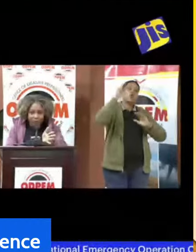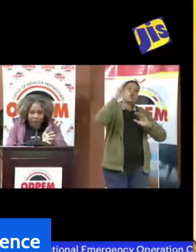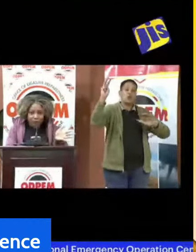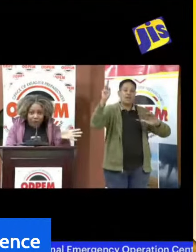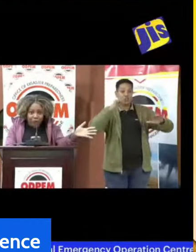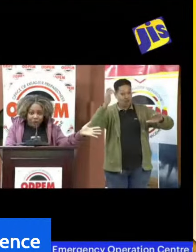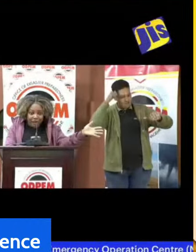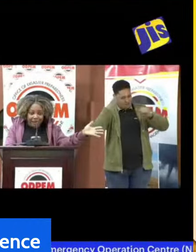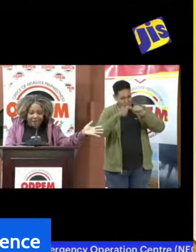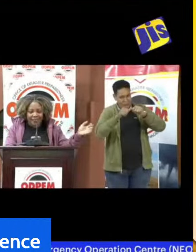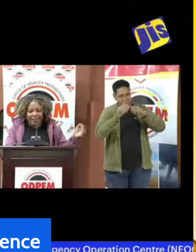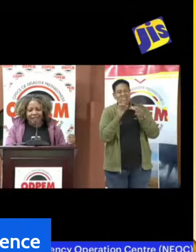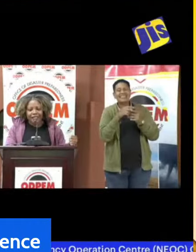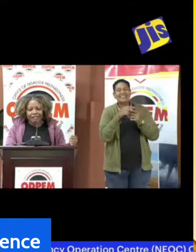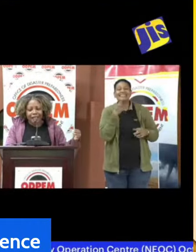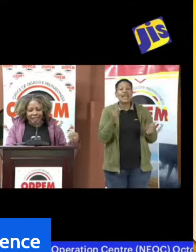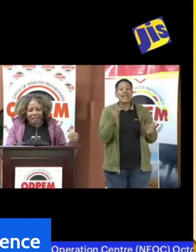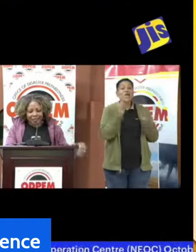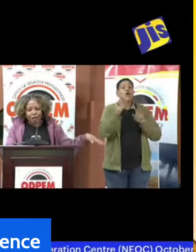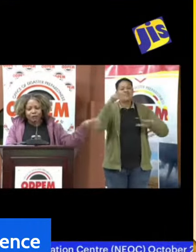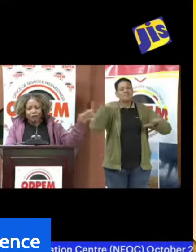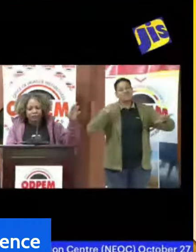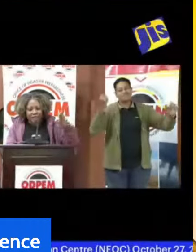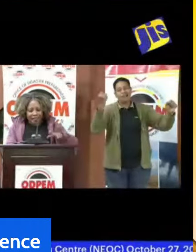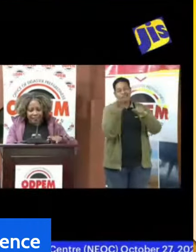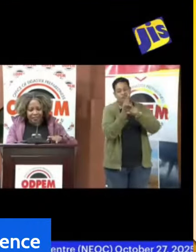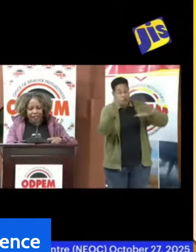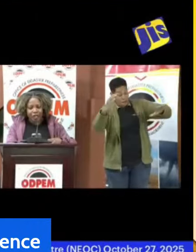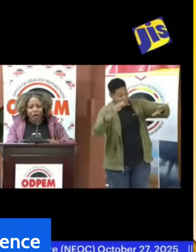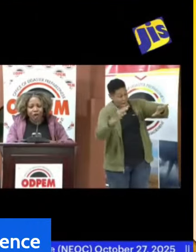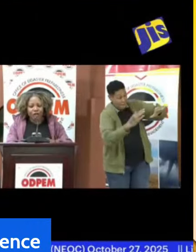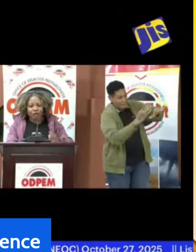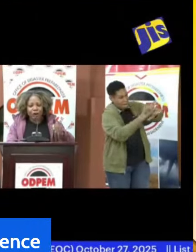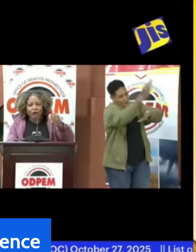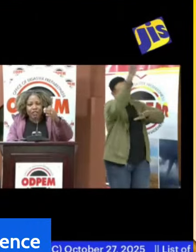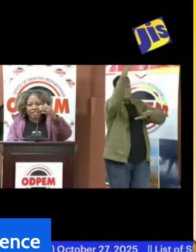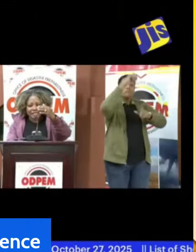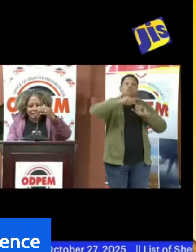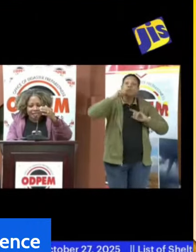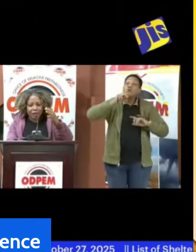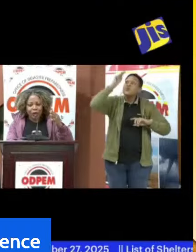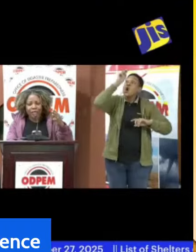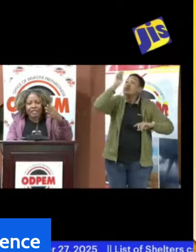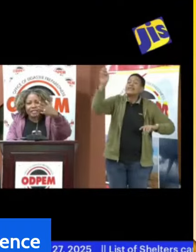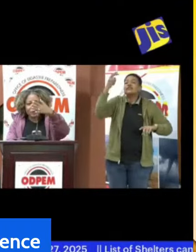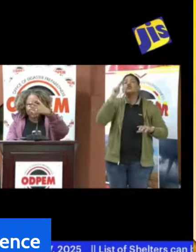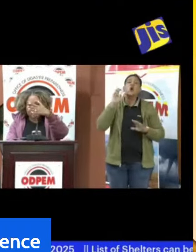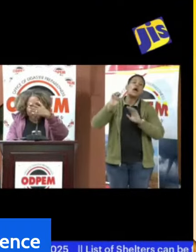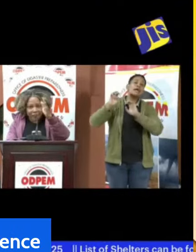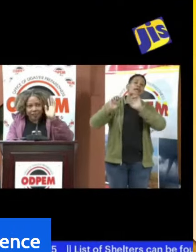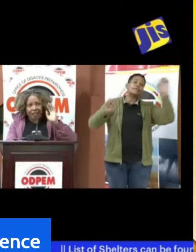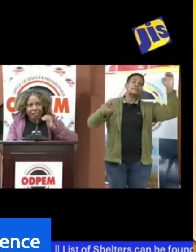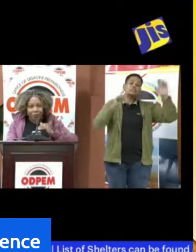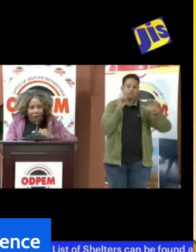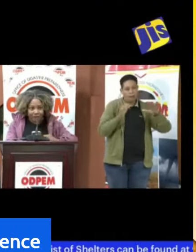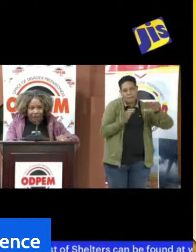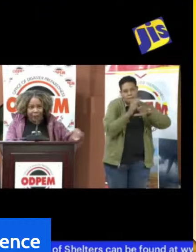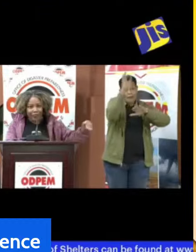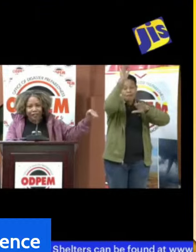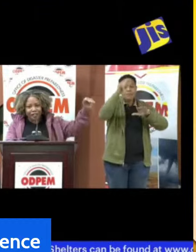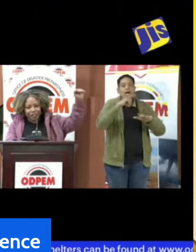track. So remember, it was going west. And then it moves then to a northeast or eastward track. So that's